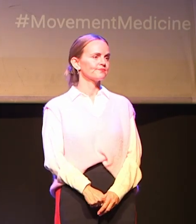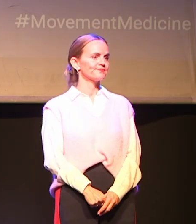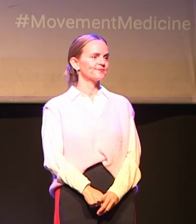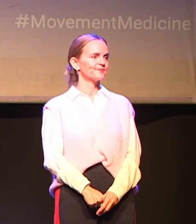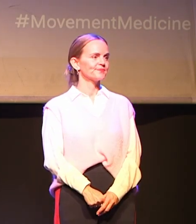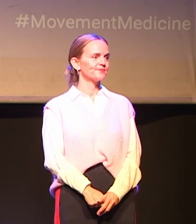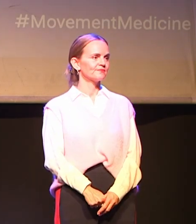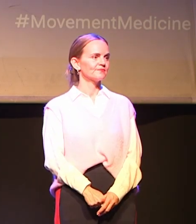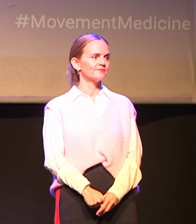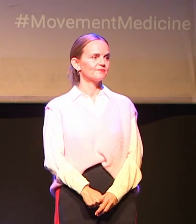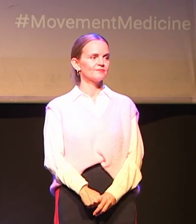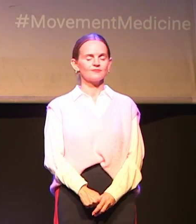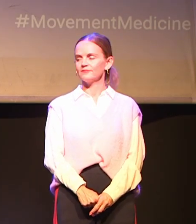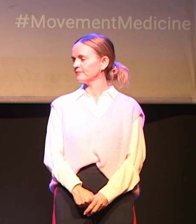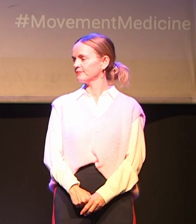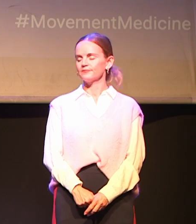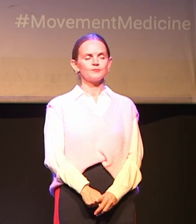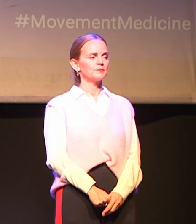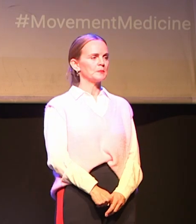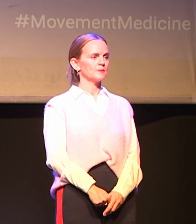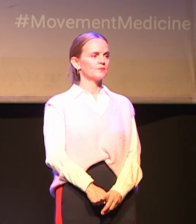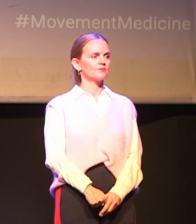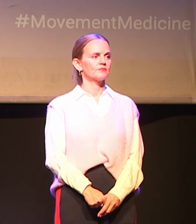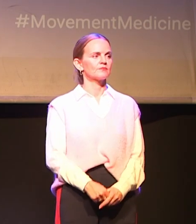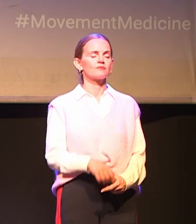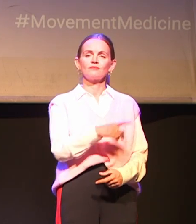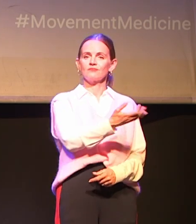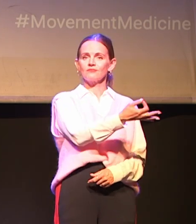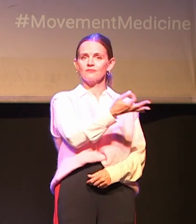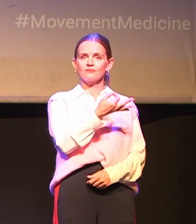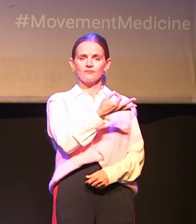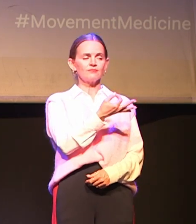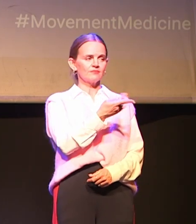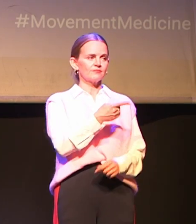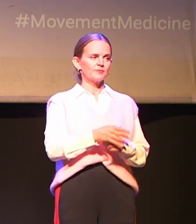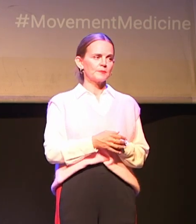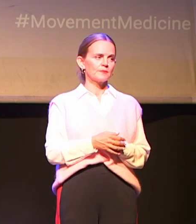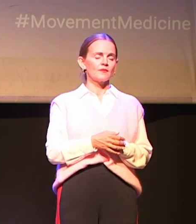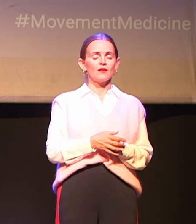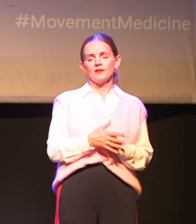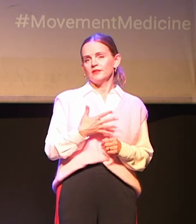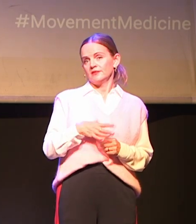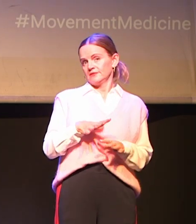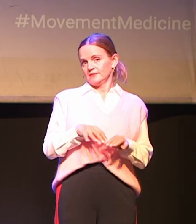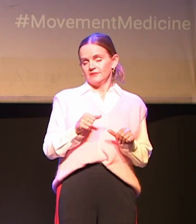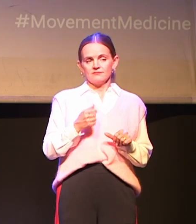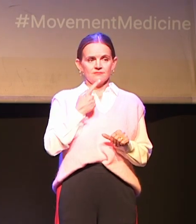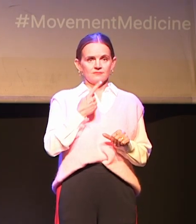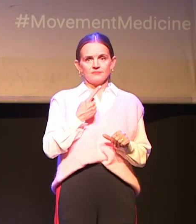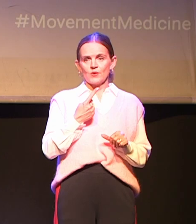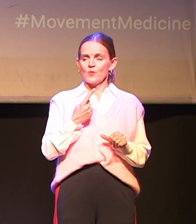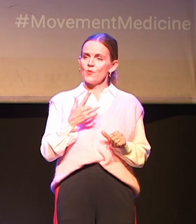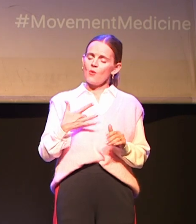Solomon, do you want to go first? Yeah, is it Go okay? for it. Yeah, go Hey, for it. hey, hey, I just want to say that was magical healing. That was life giving,